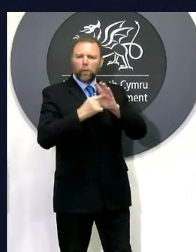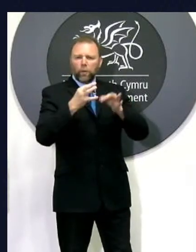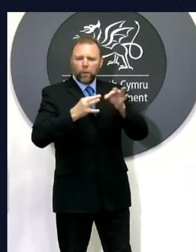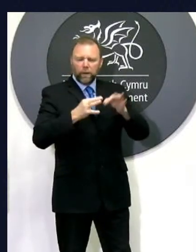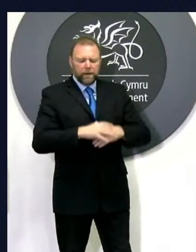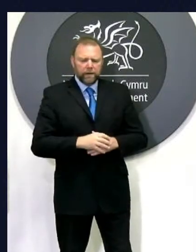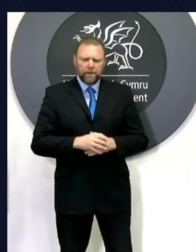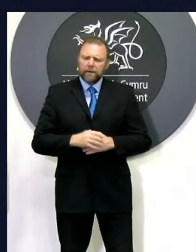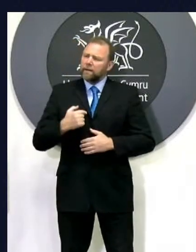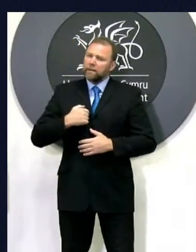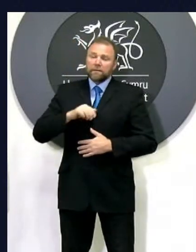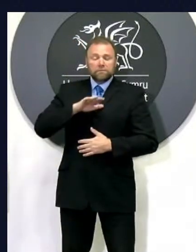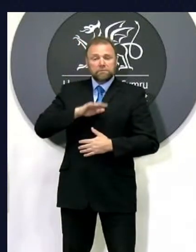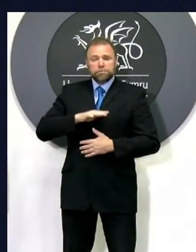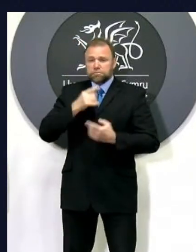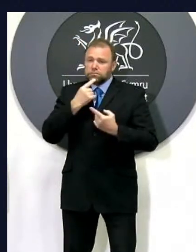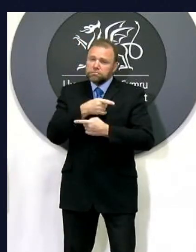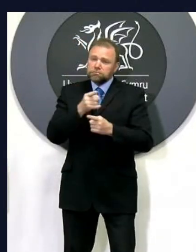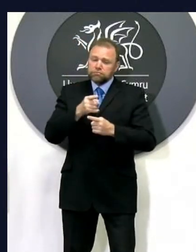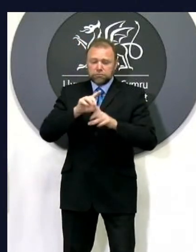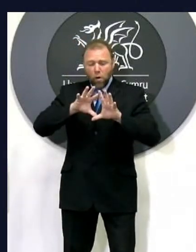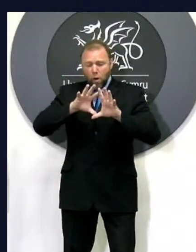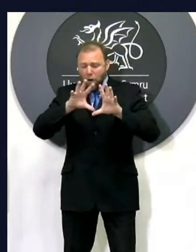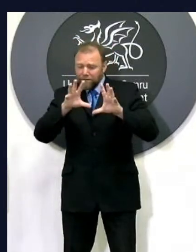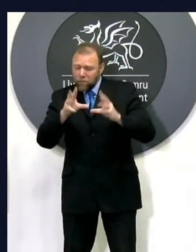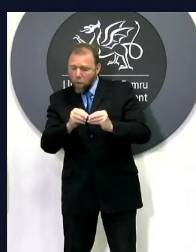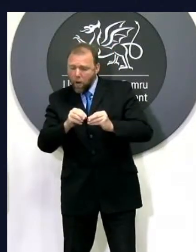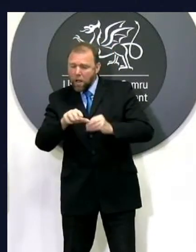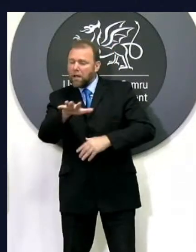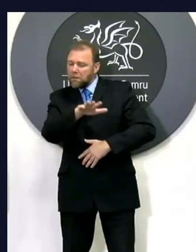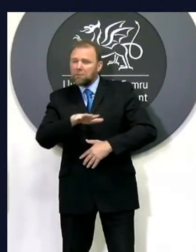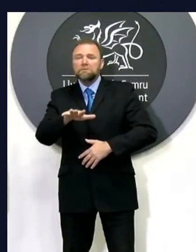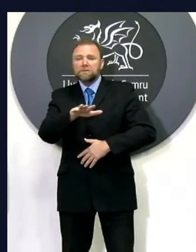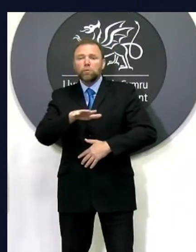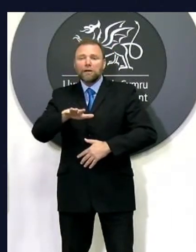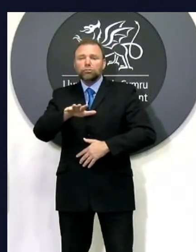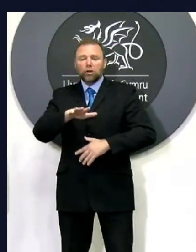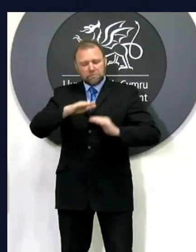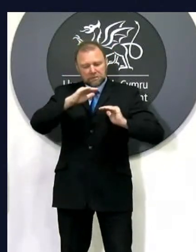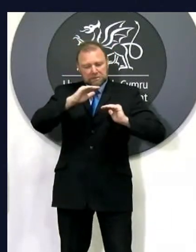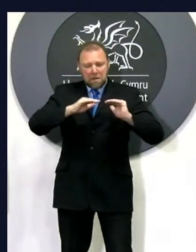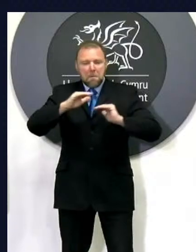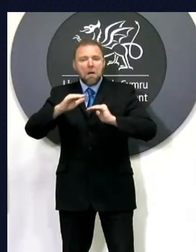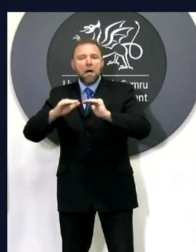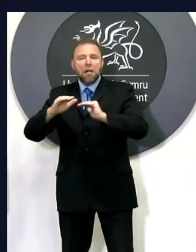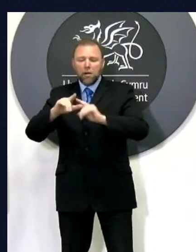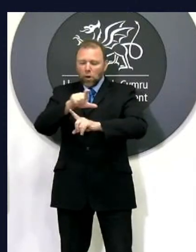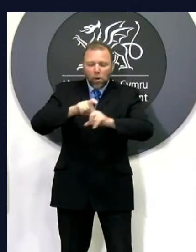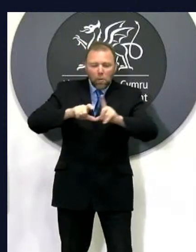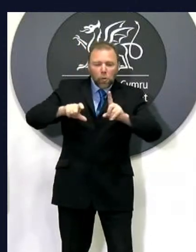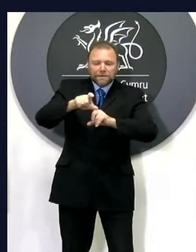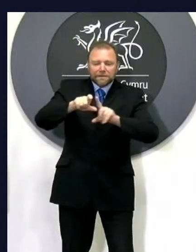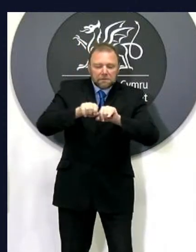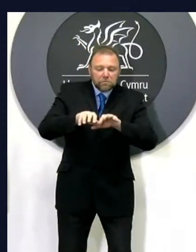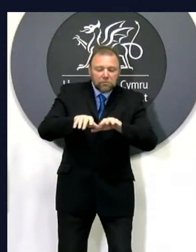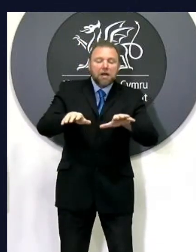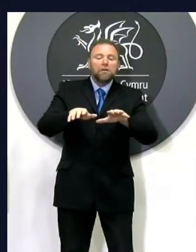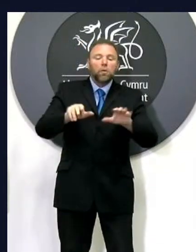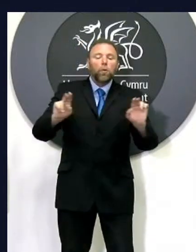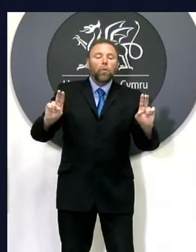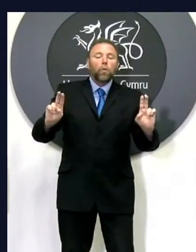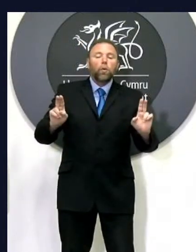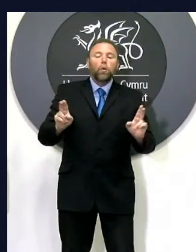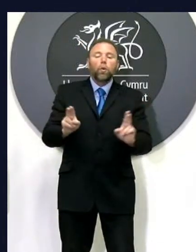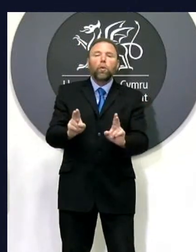the public health situation is remaining quite stable. Certainly community transmission is much